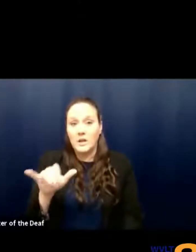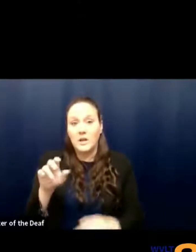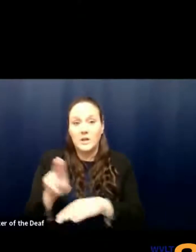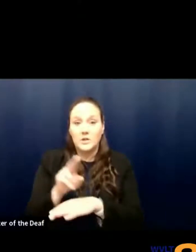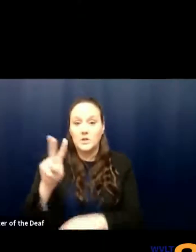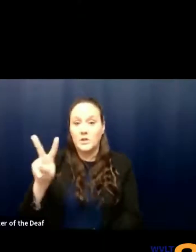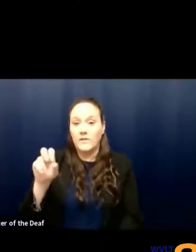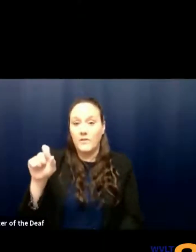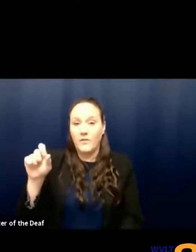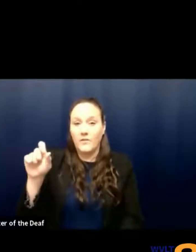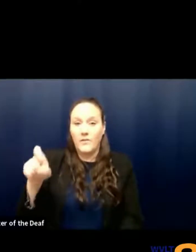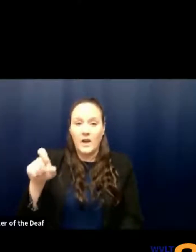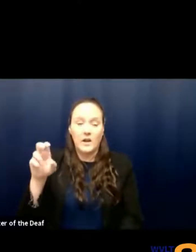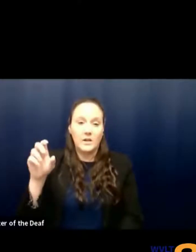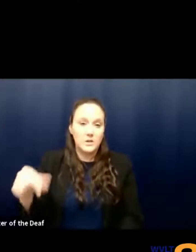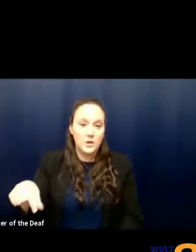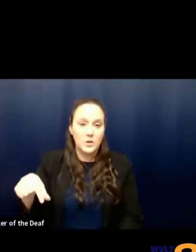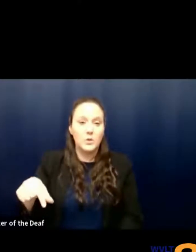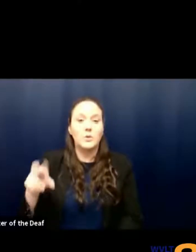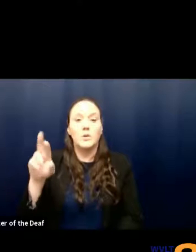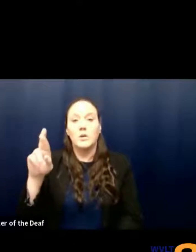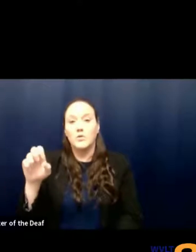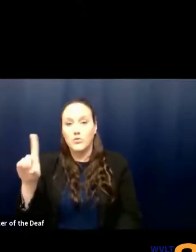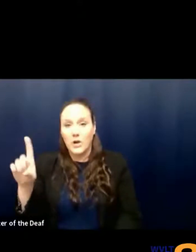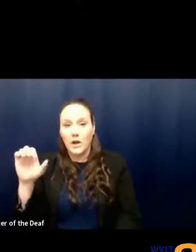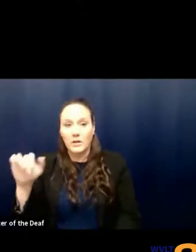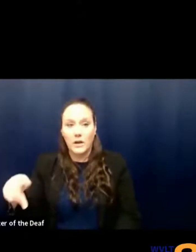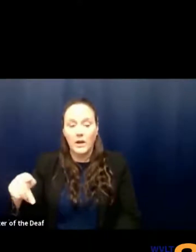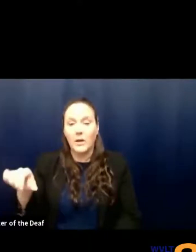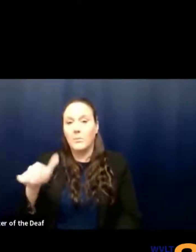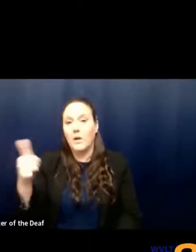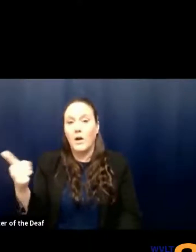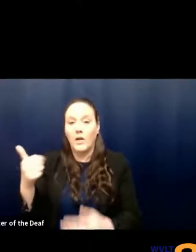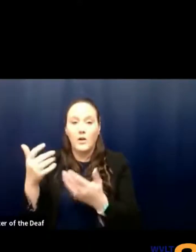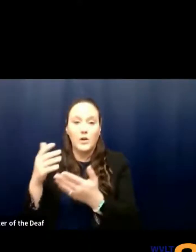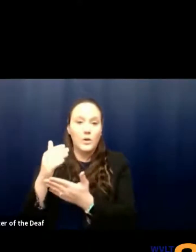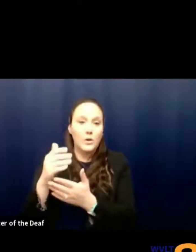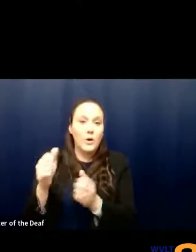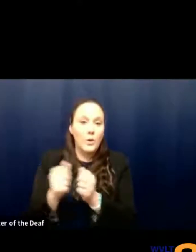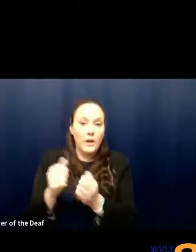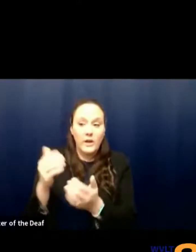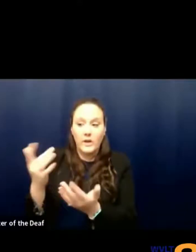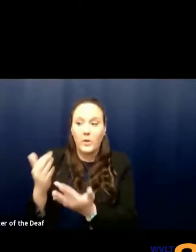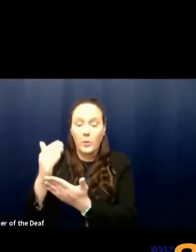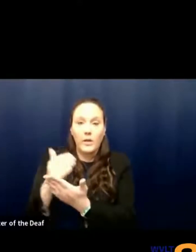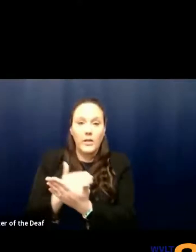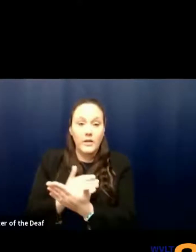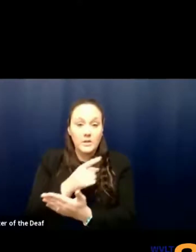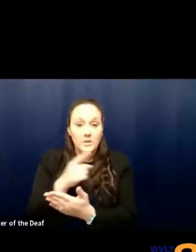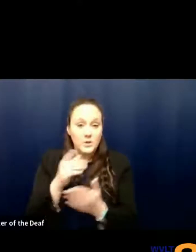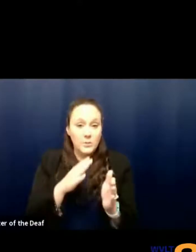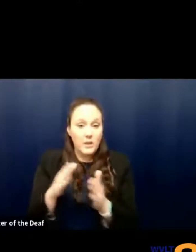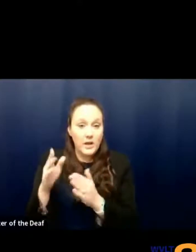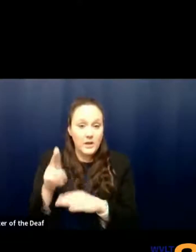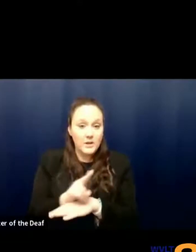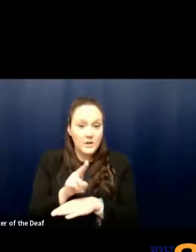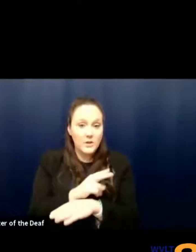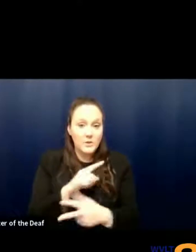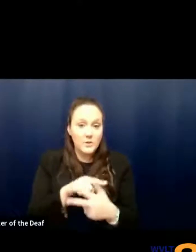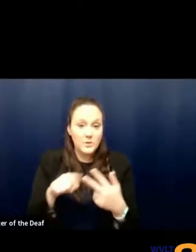is using RedCap for their vaccine wait lists, which are already live. Is Knox County planning on using one of these three